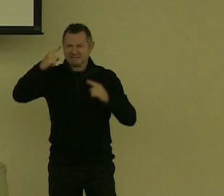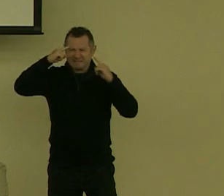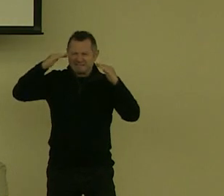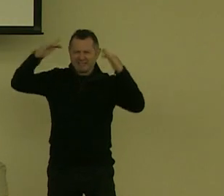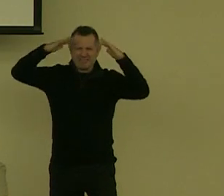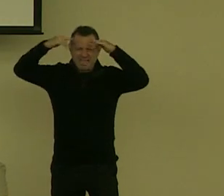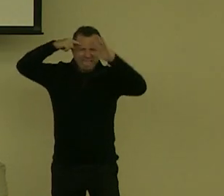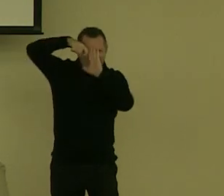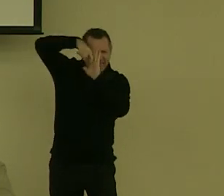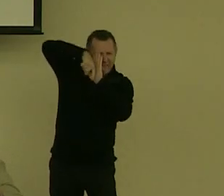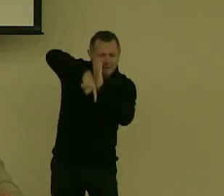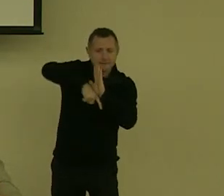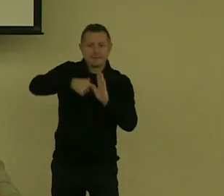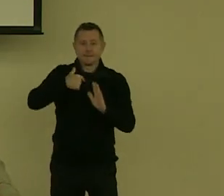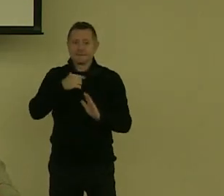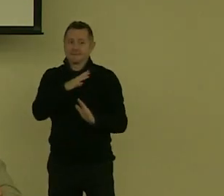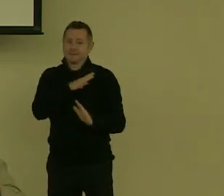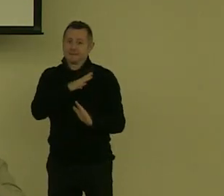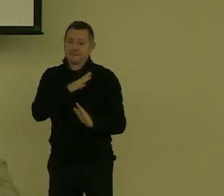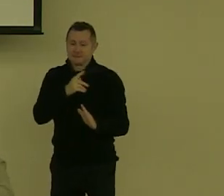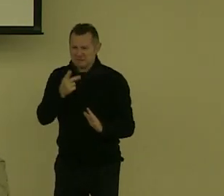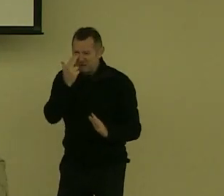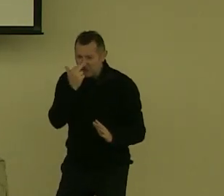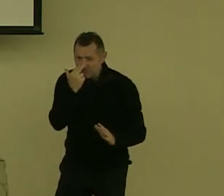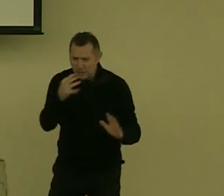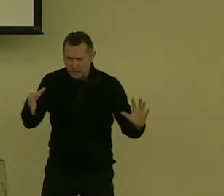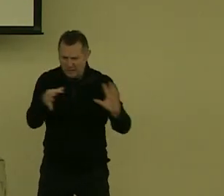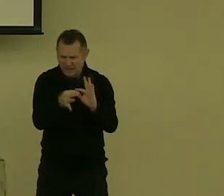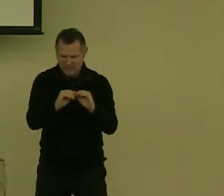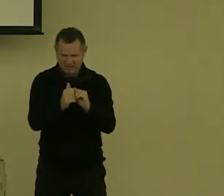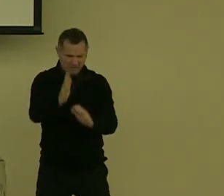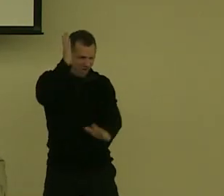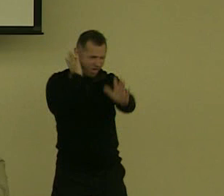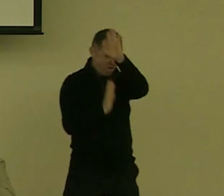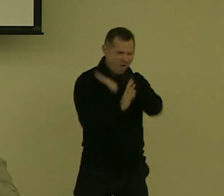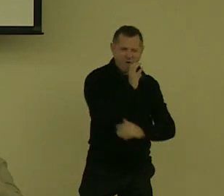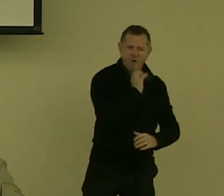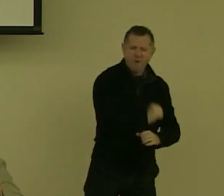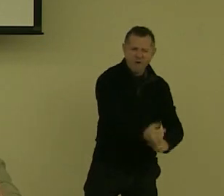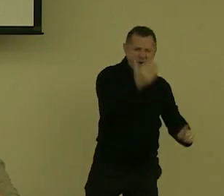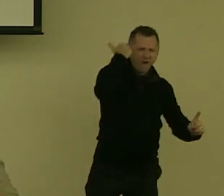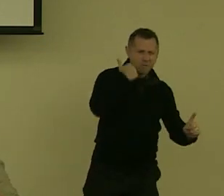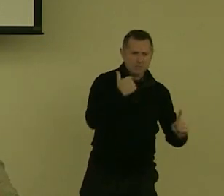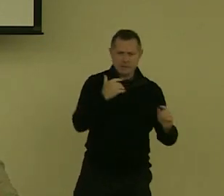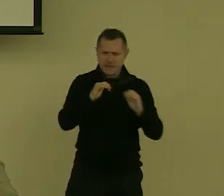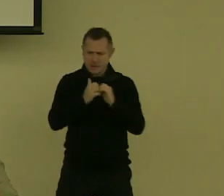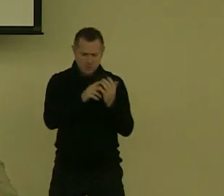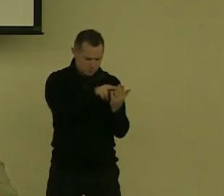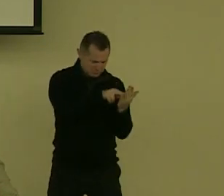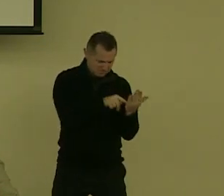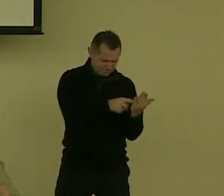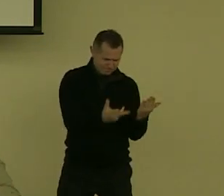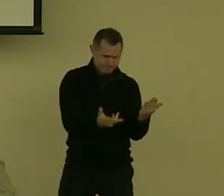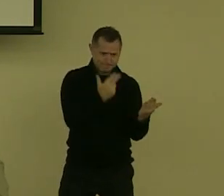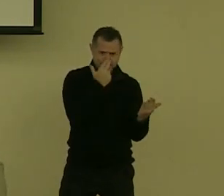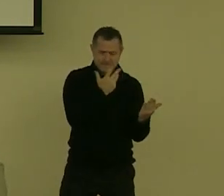So so I turned it into a close reading course to, you know, we start obviously